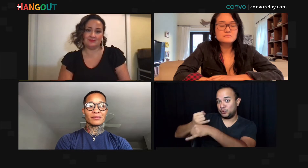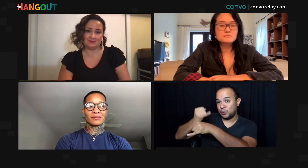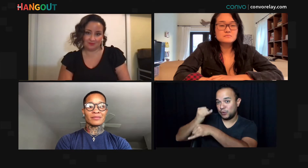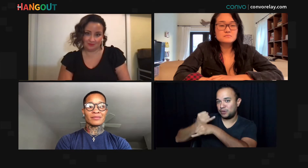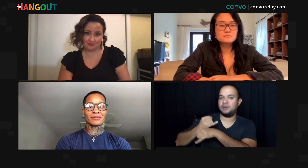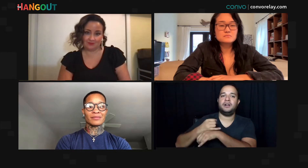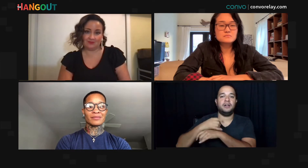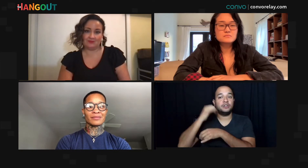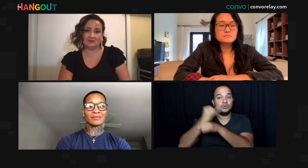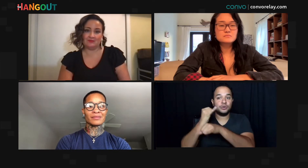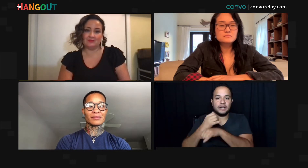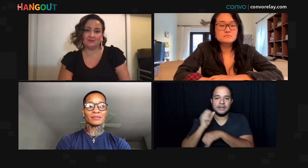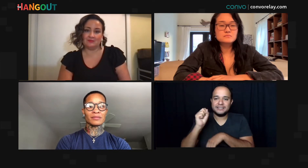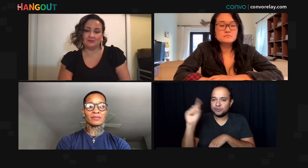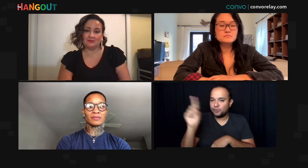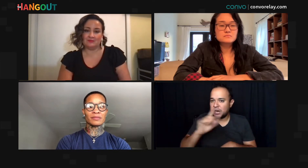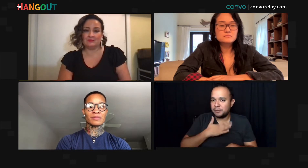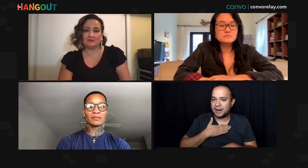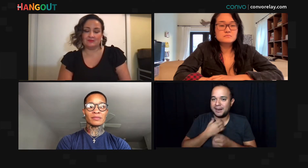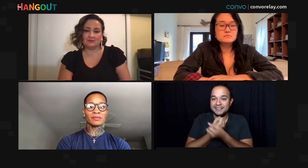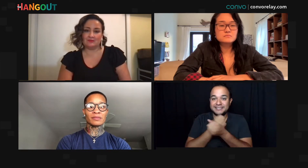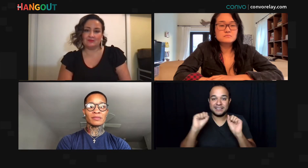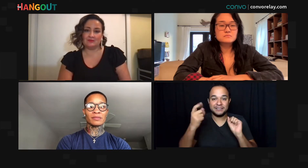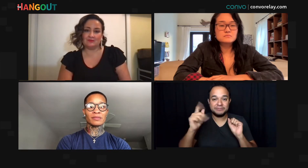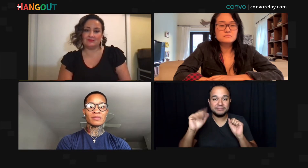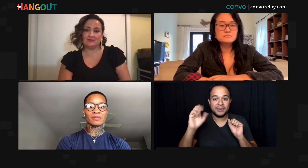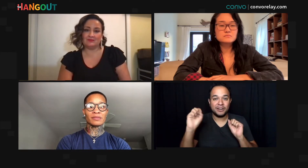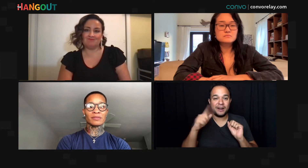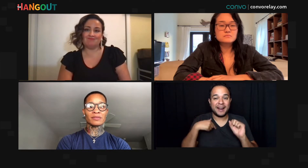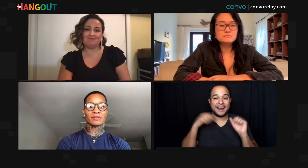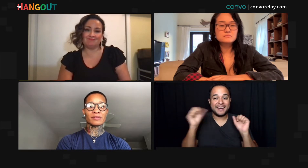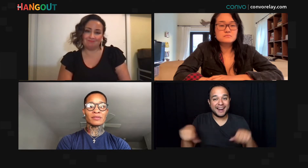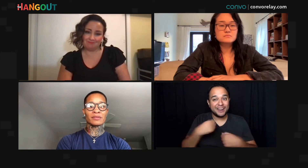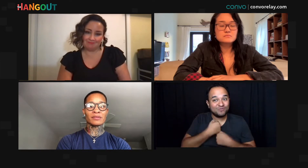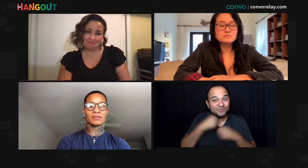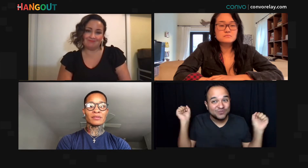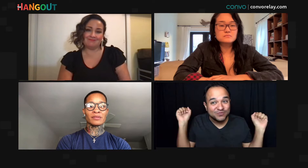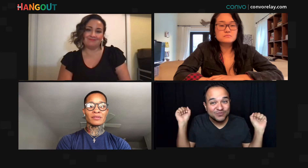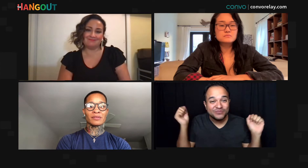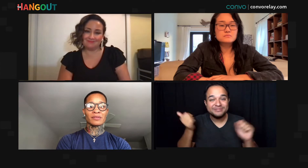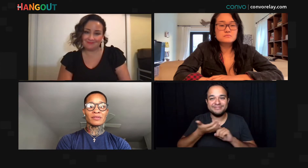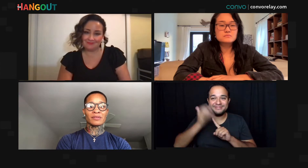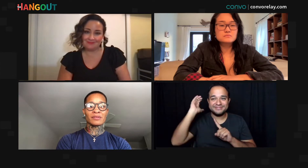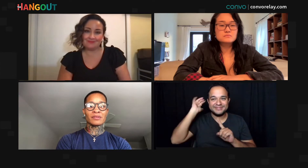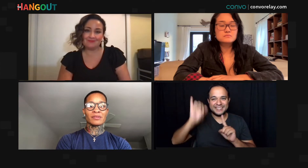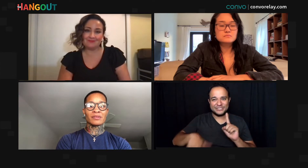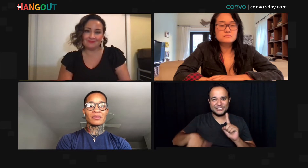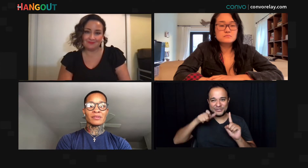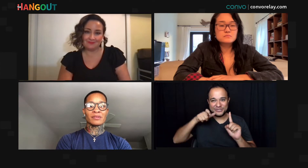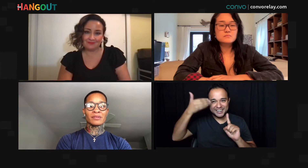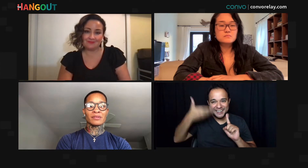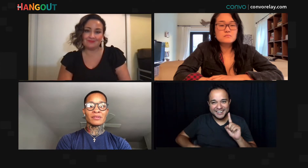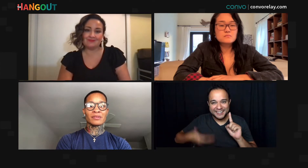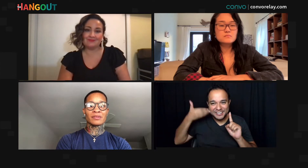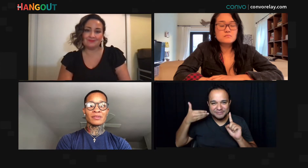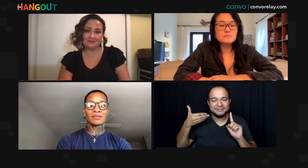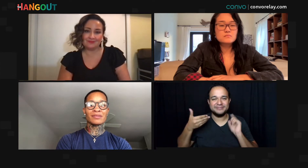would go to the deaf school. The deaf school was my safe space where I could really open up and be myself